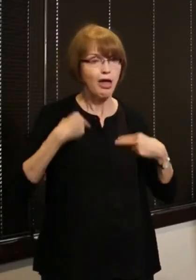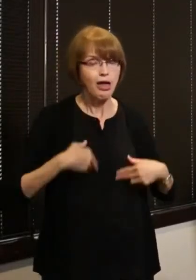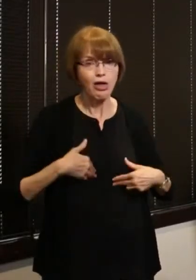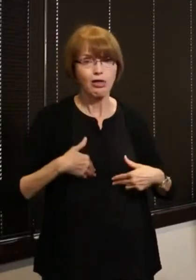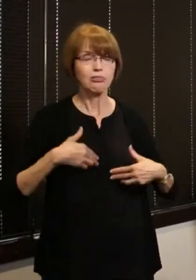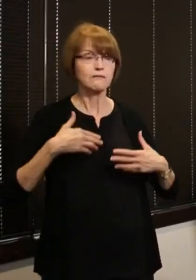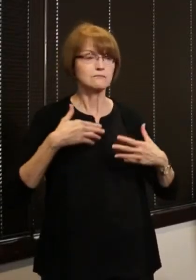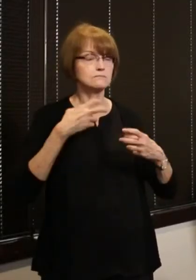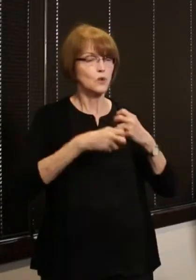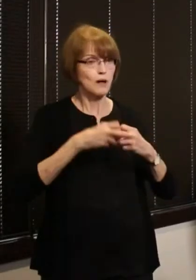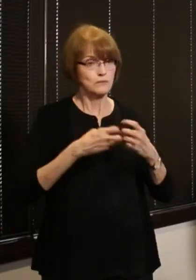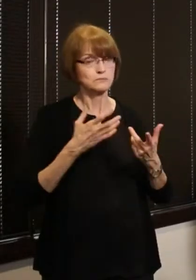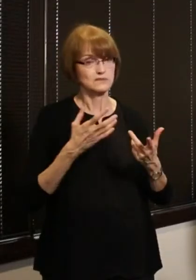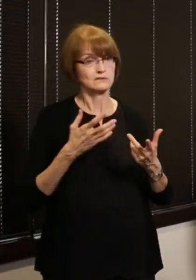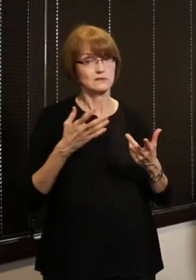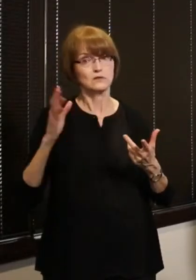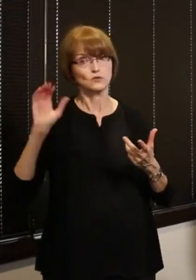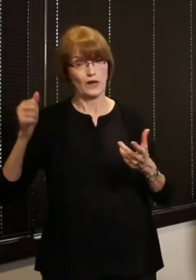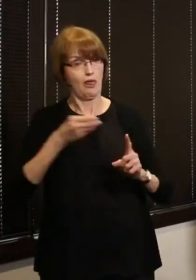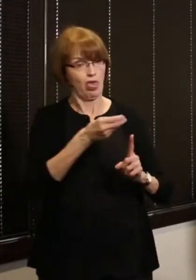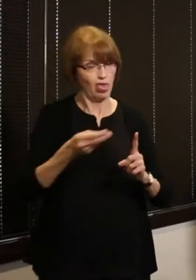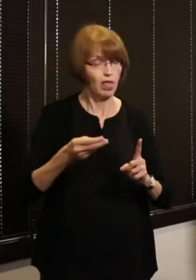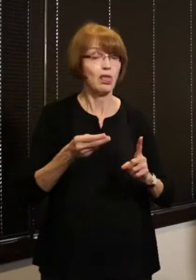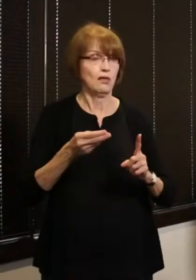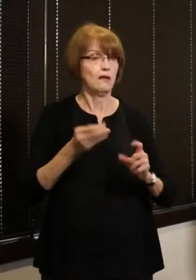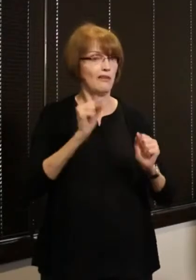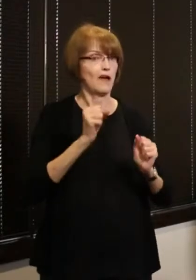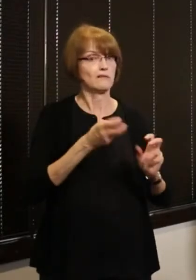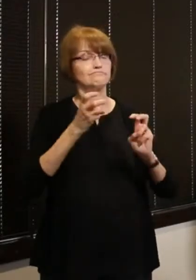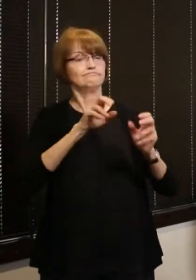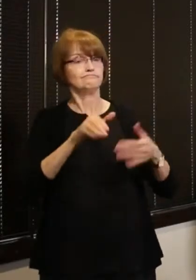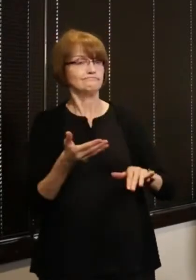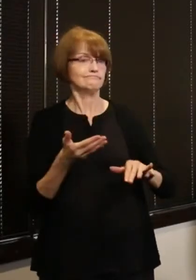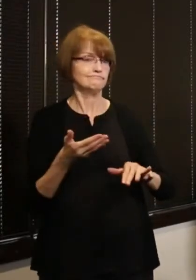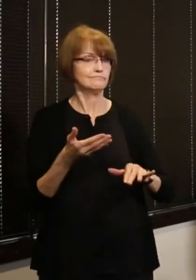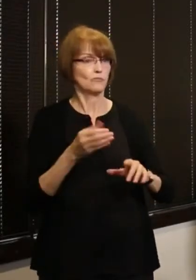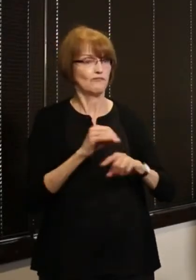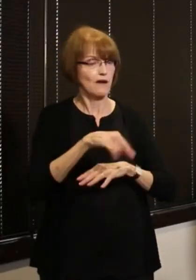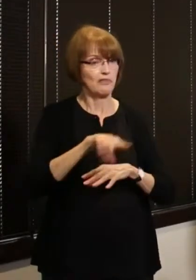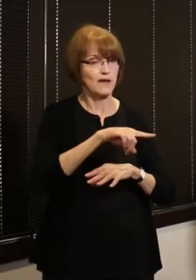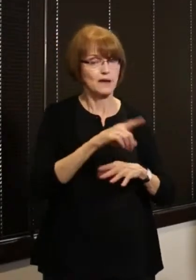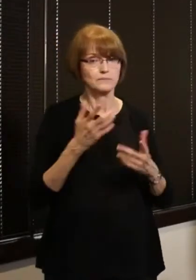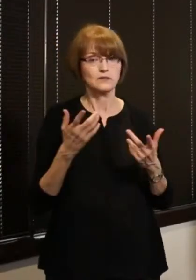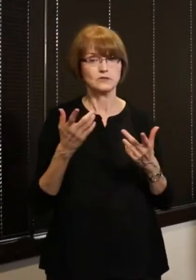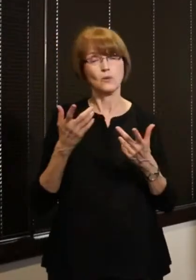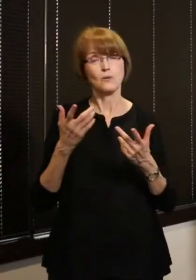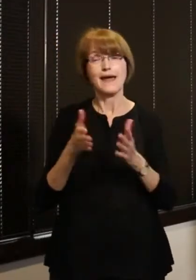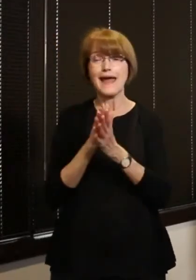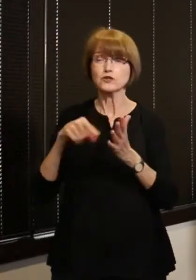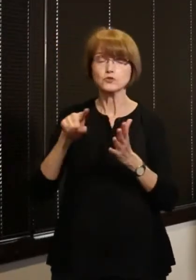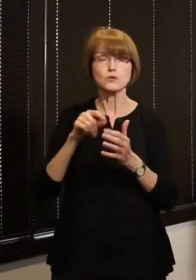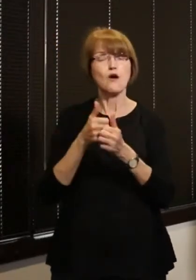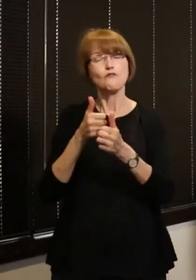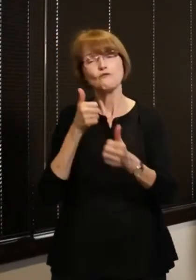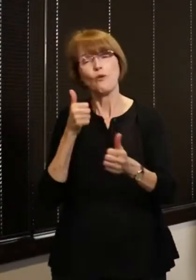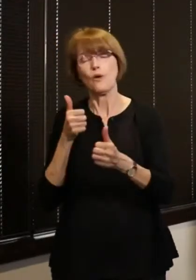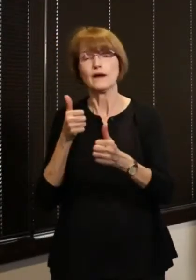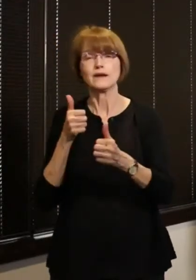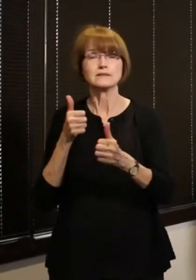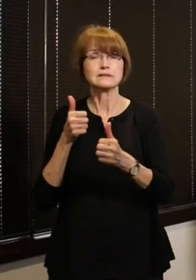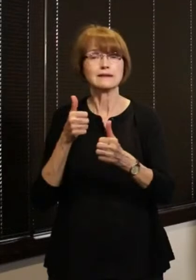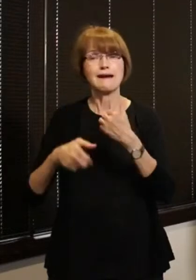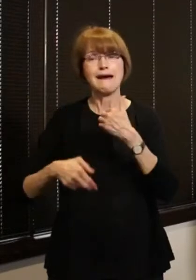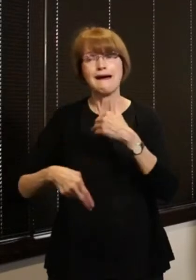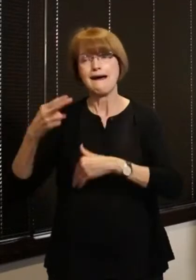affected. And so, I would just ask people to avoid putting yourself in those risky situations,